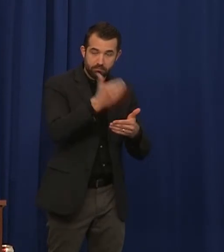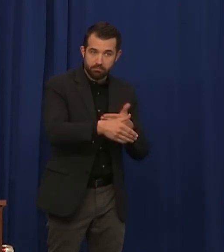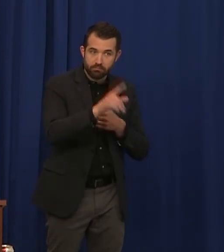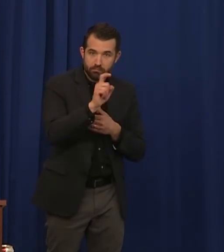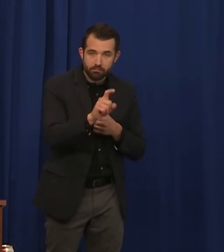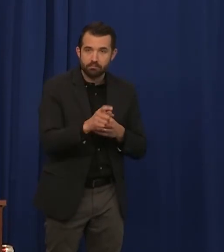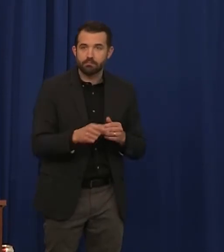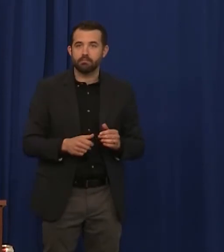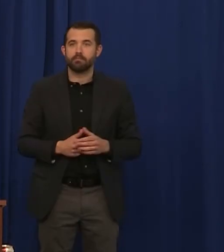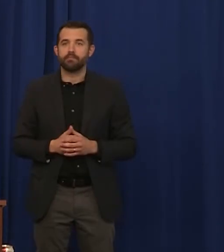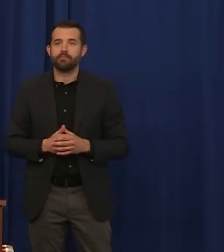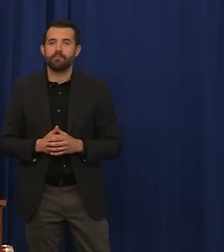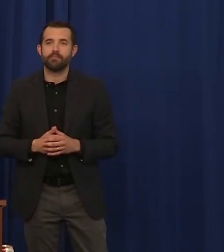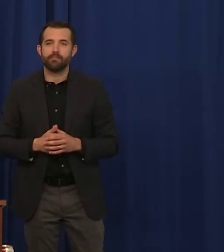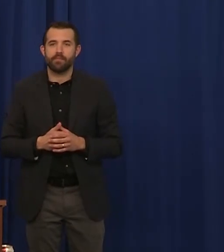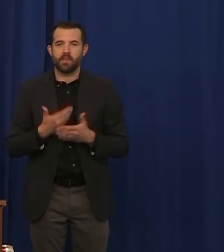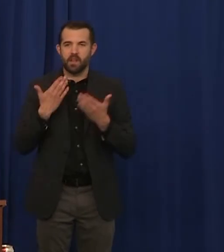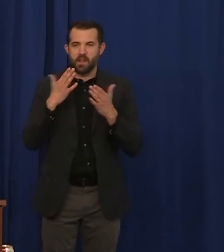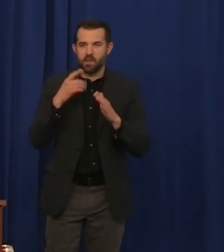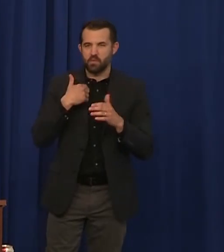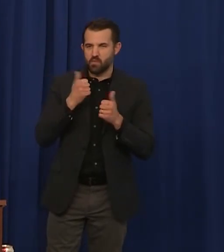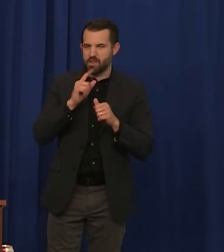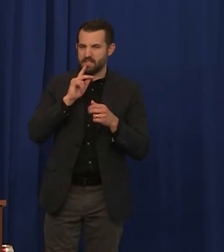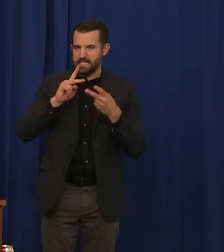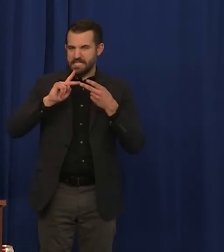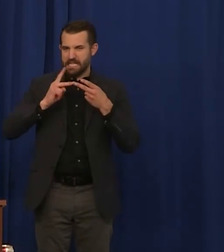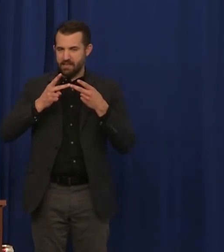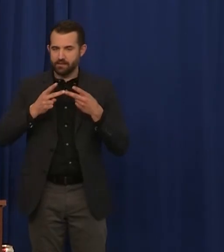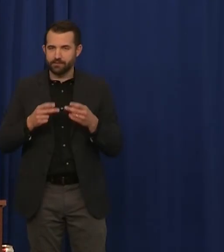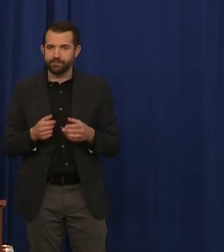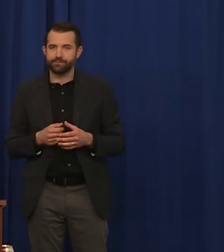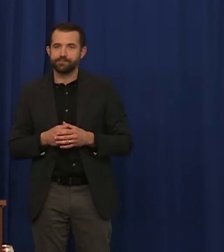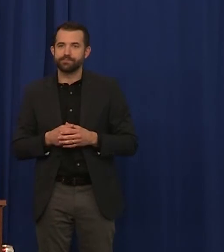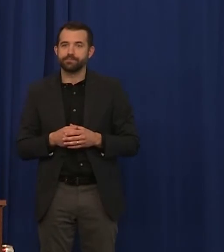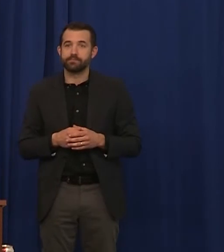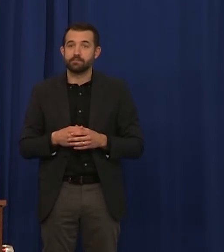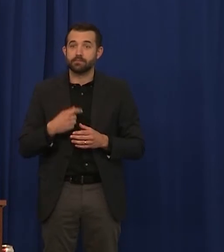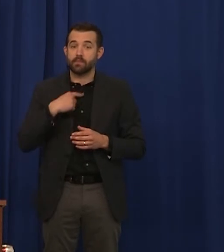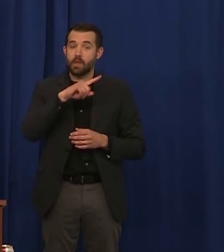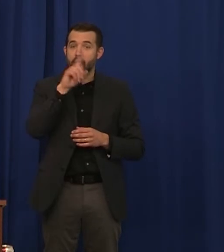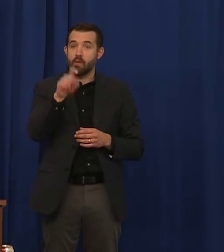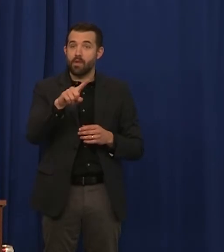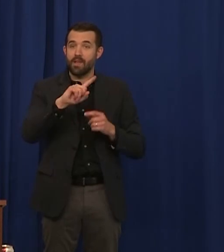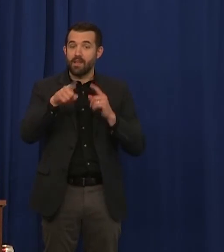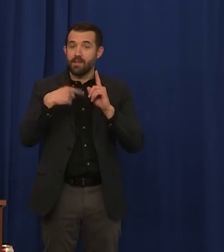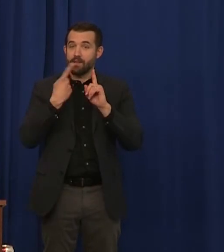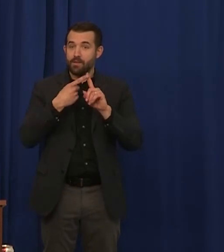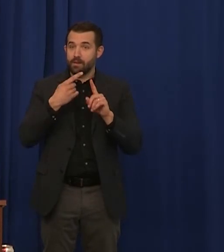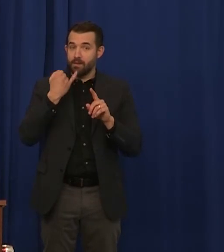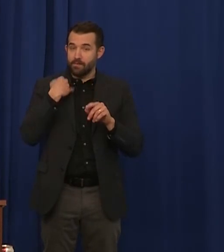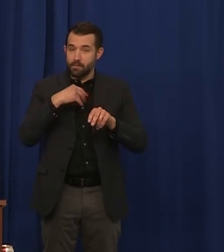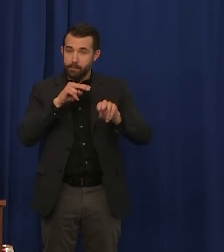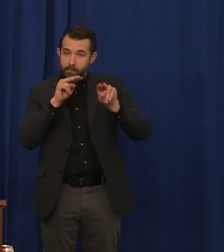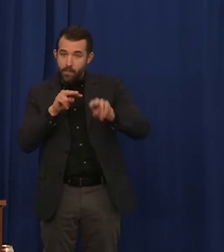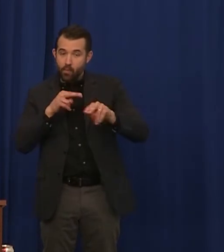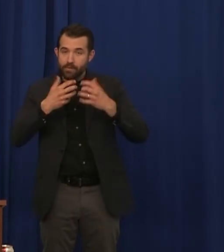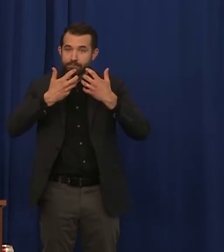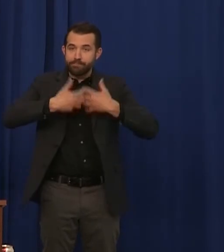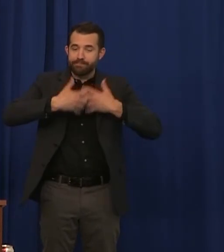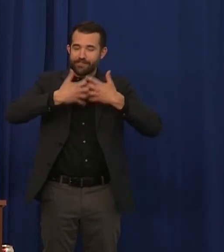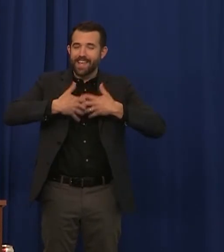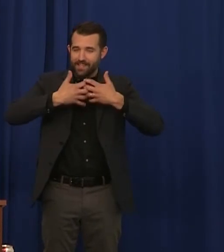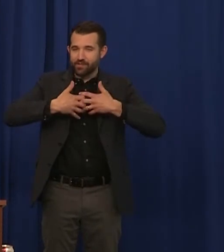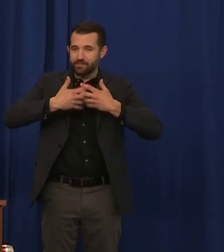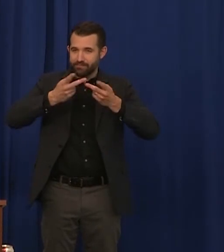question, I'll try to answer the last question first, which was, is anyone from the state actually going into the